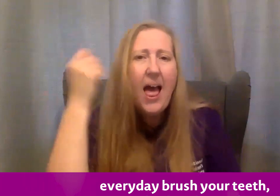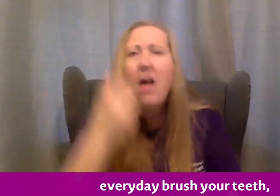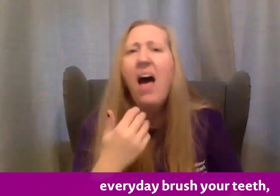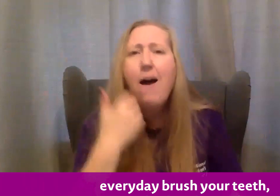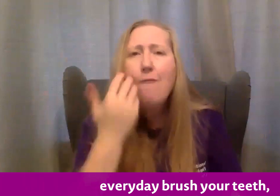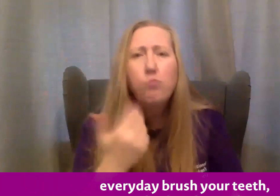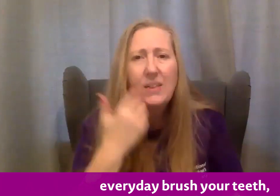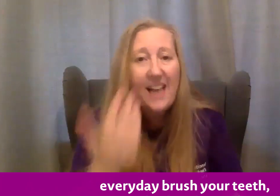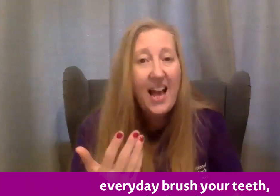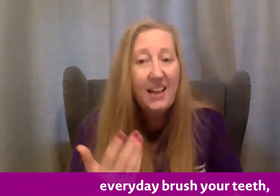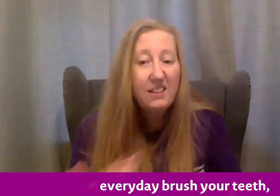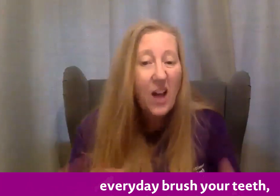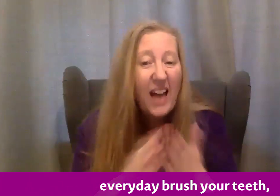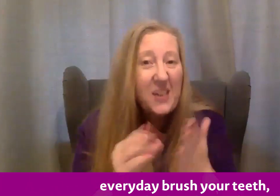Every day. Brush your hair. There.